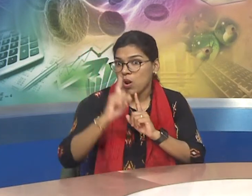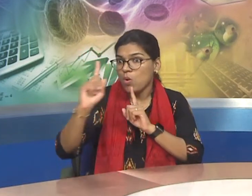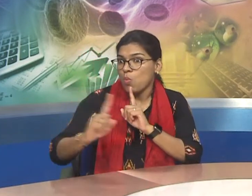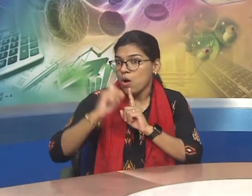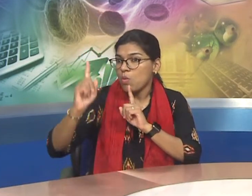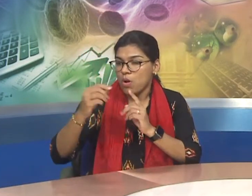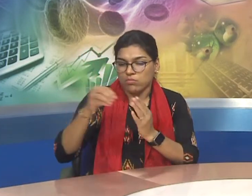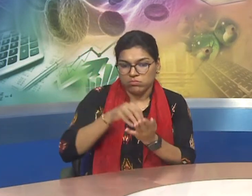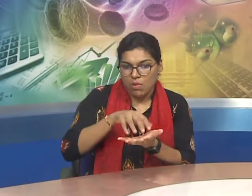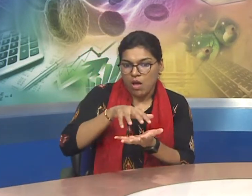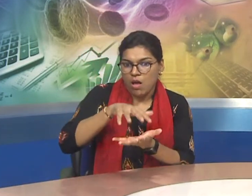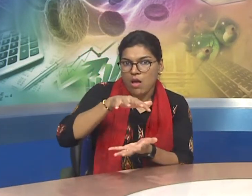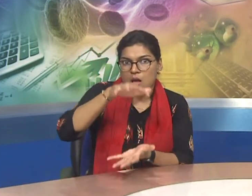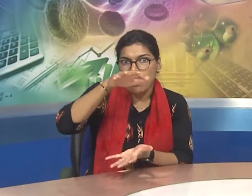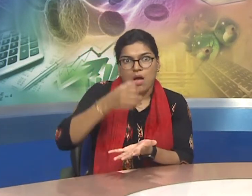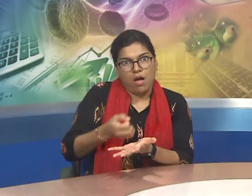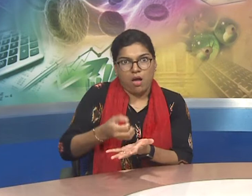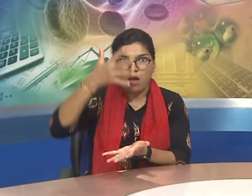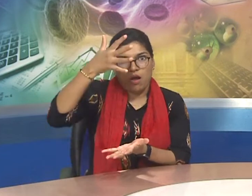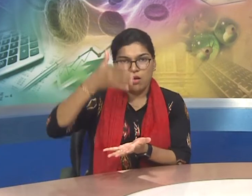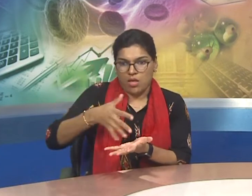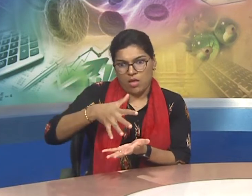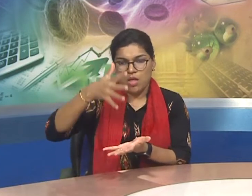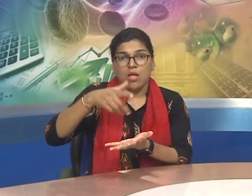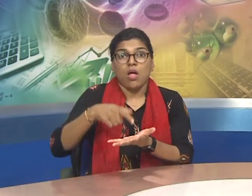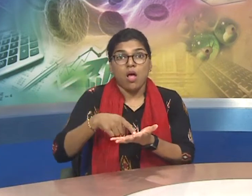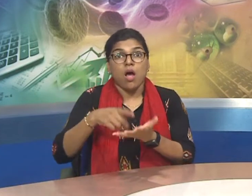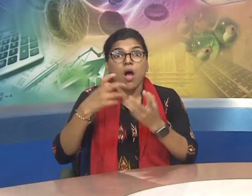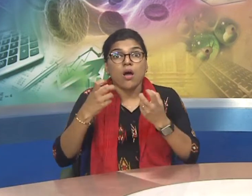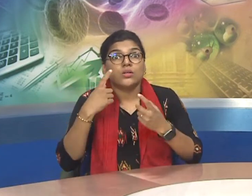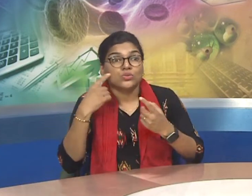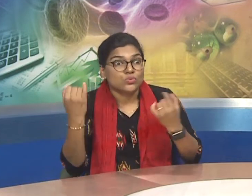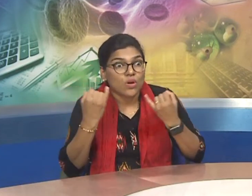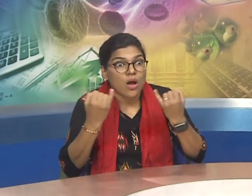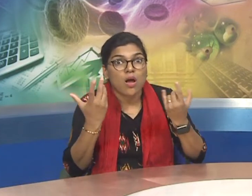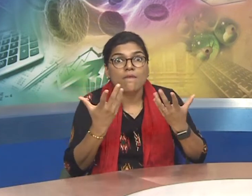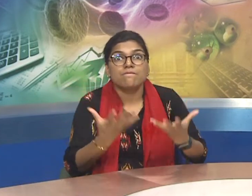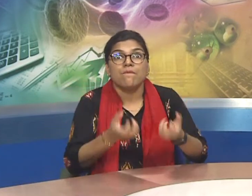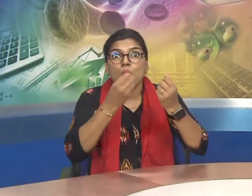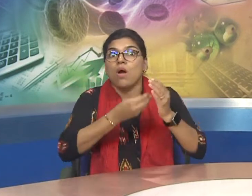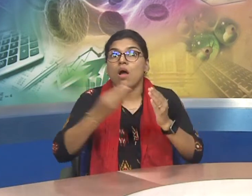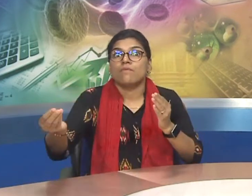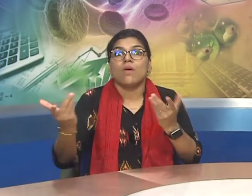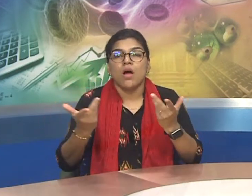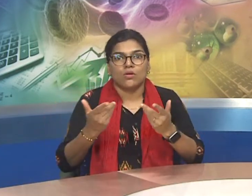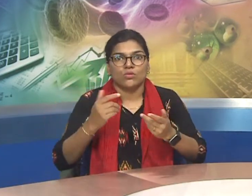the librarians to organize and disseminate required information quickly.